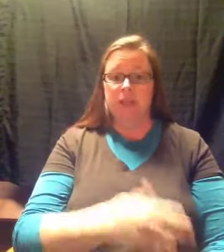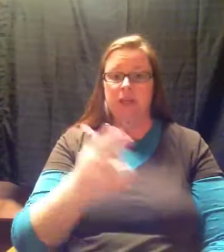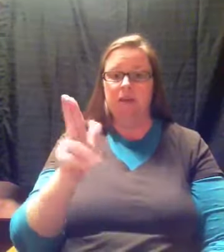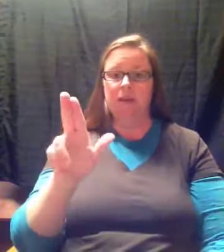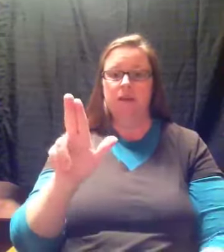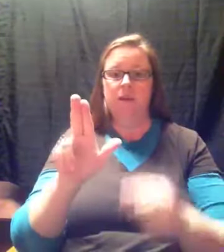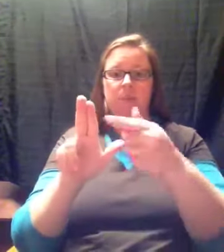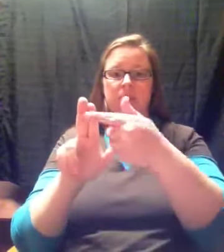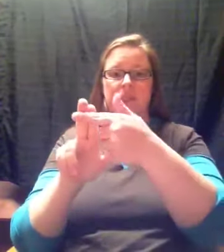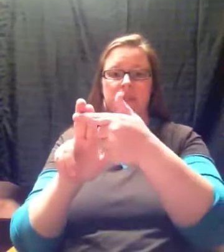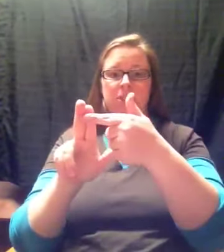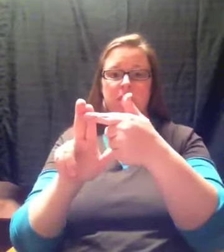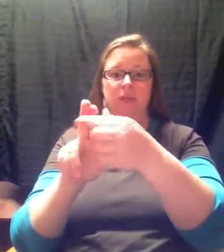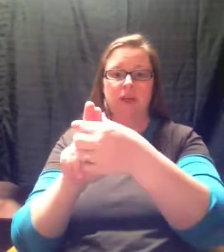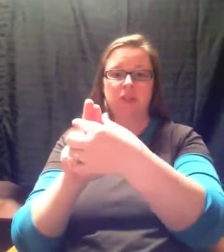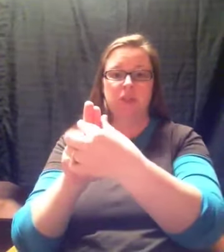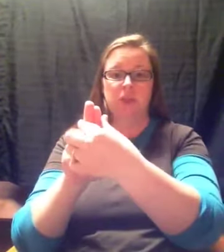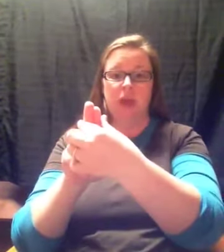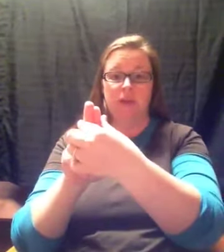13, you put these 2 fingers together,